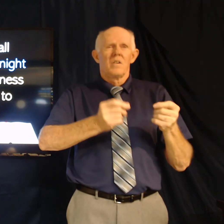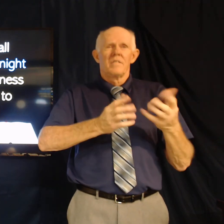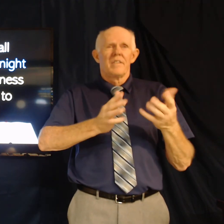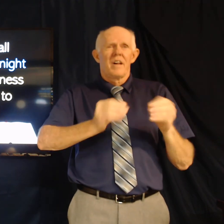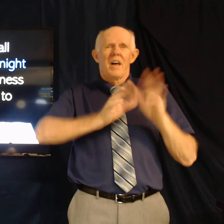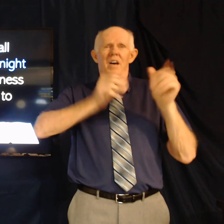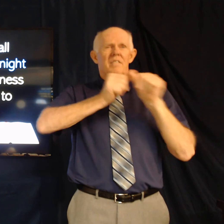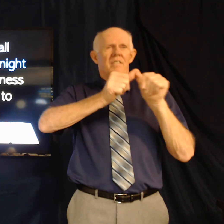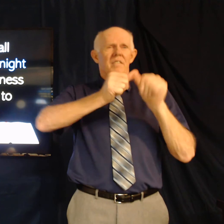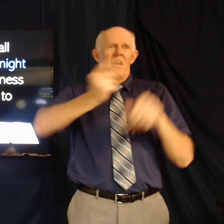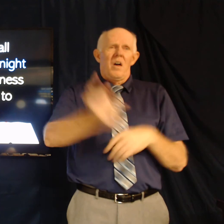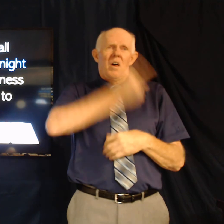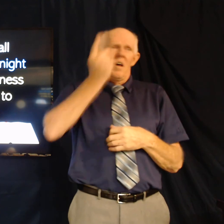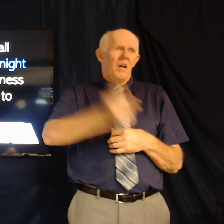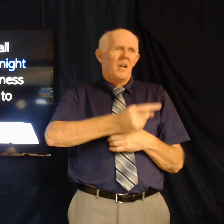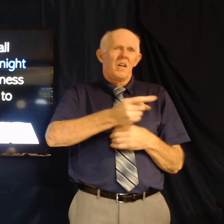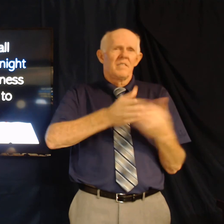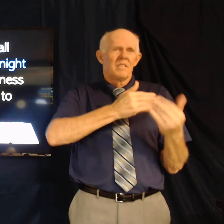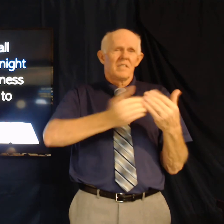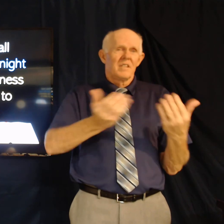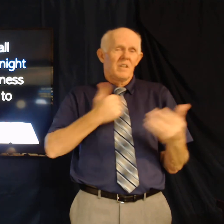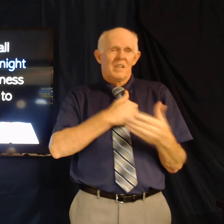He rules always.